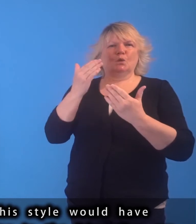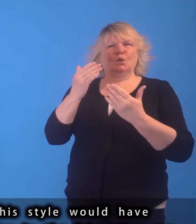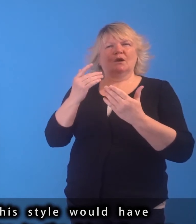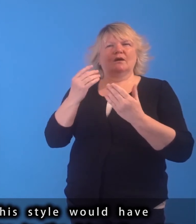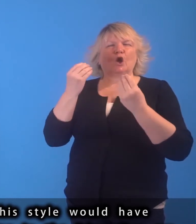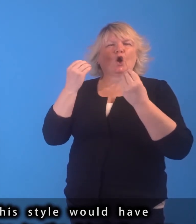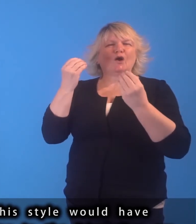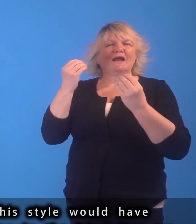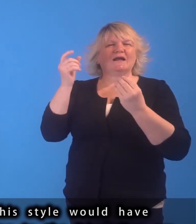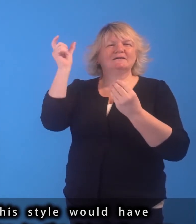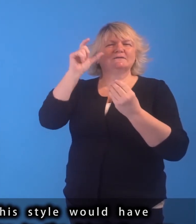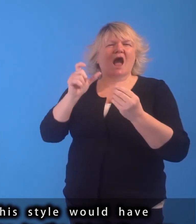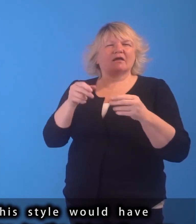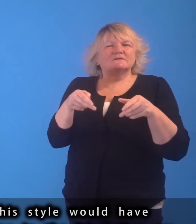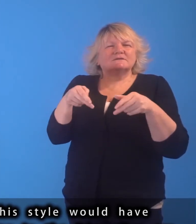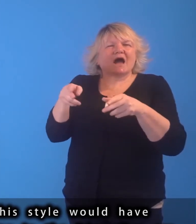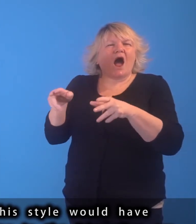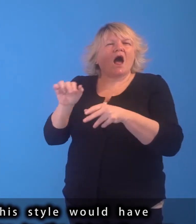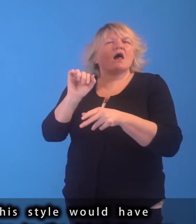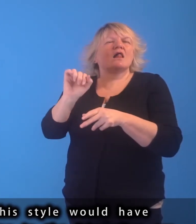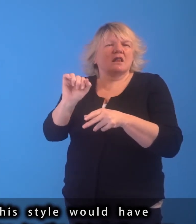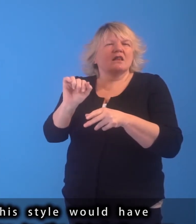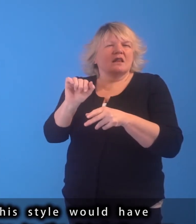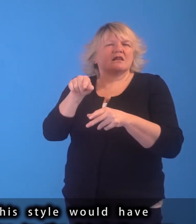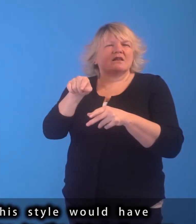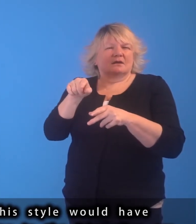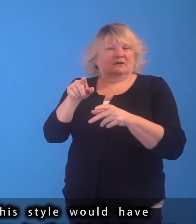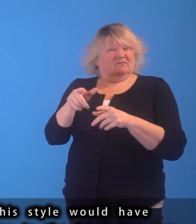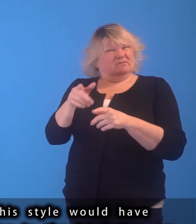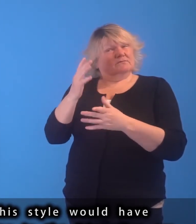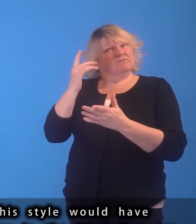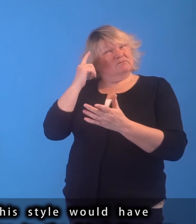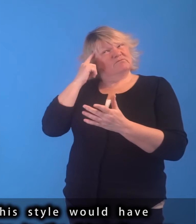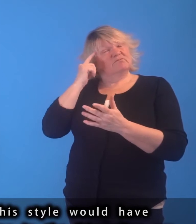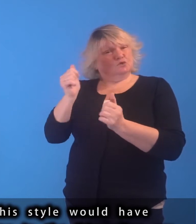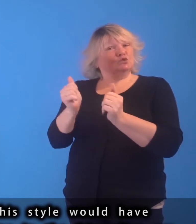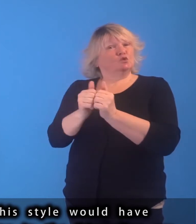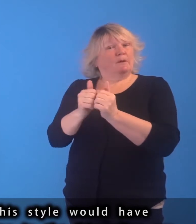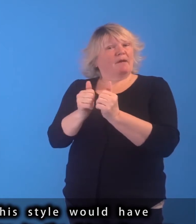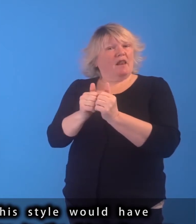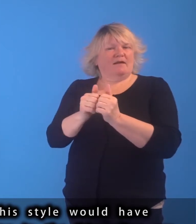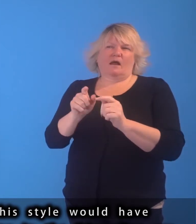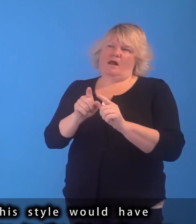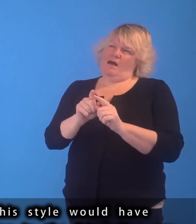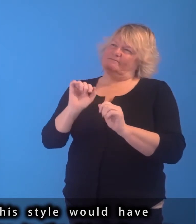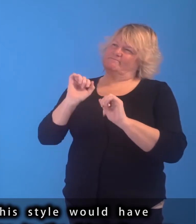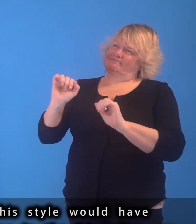Electric lighting, modern sanitation, and a piped water supply.